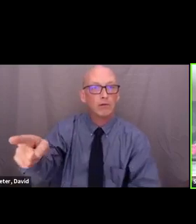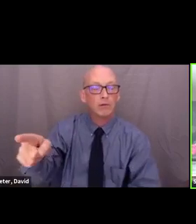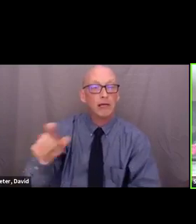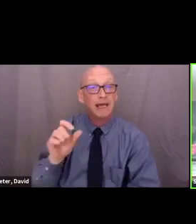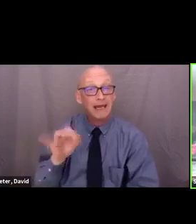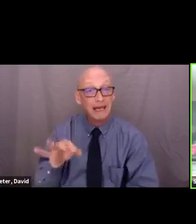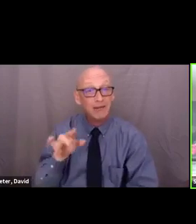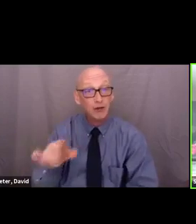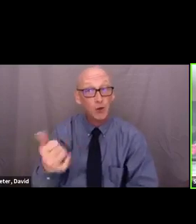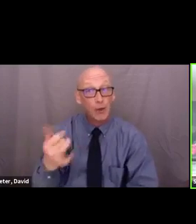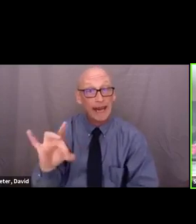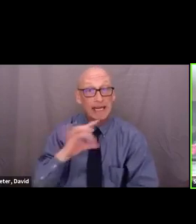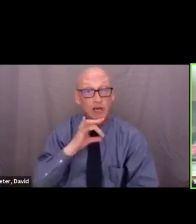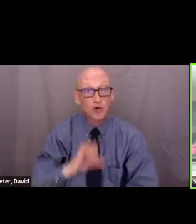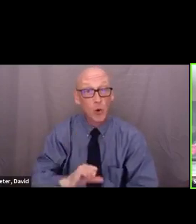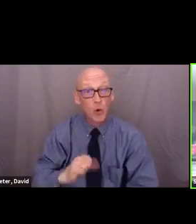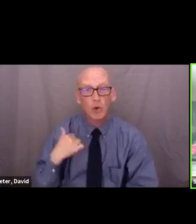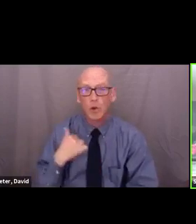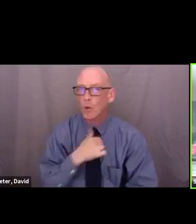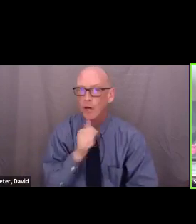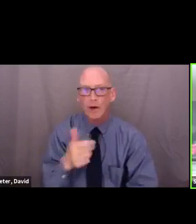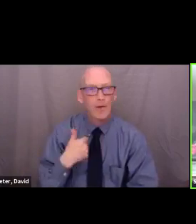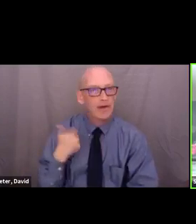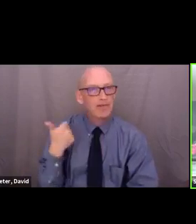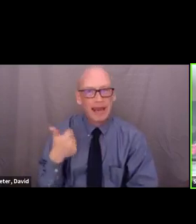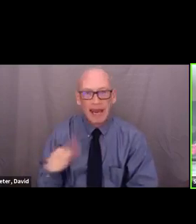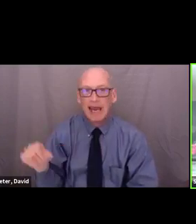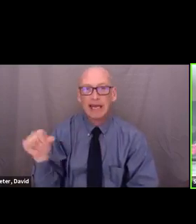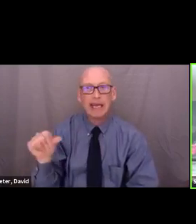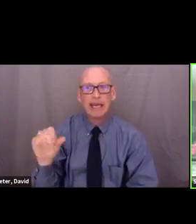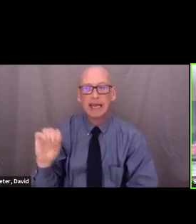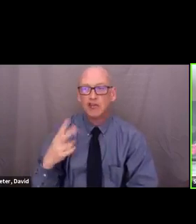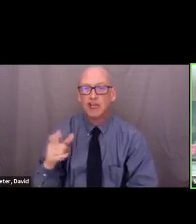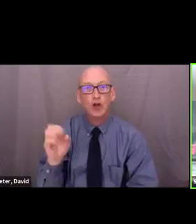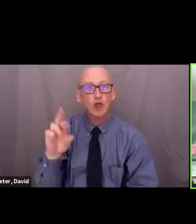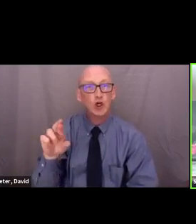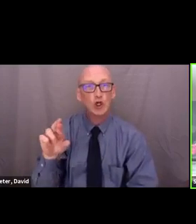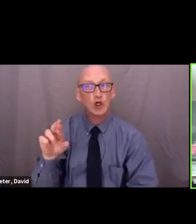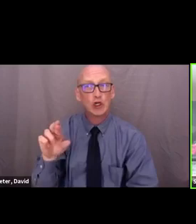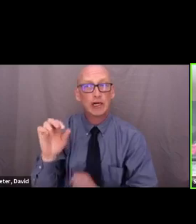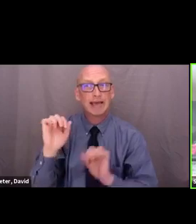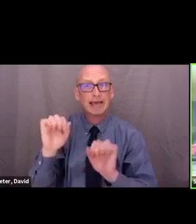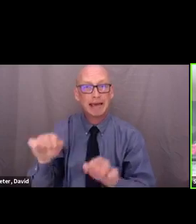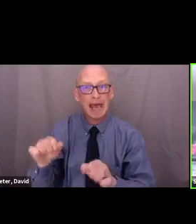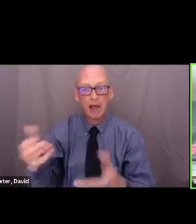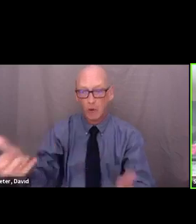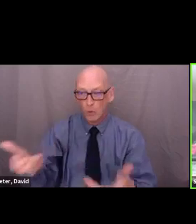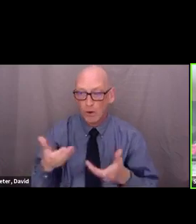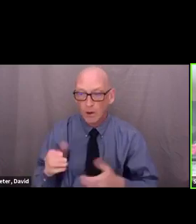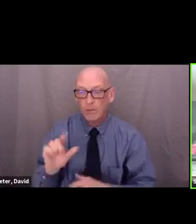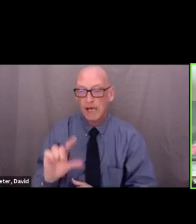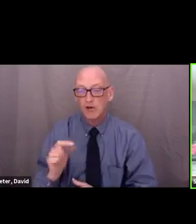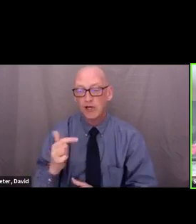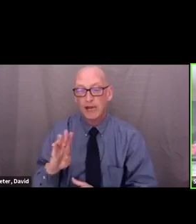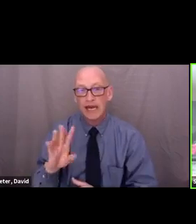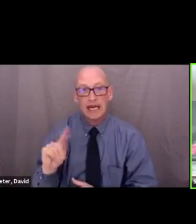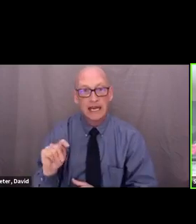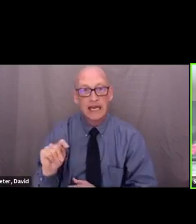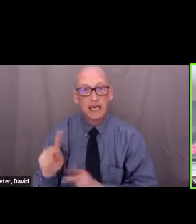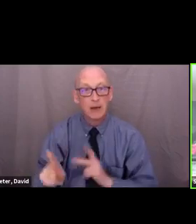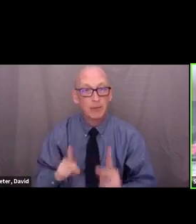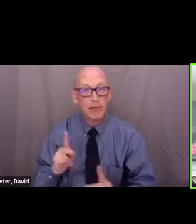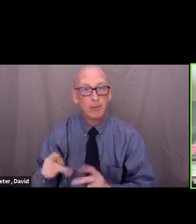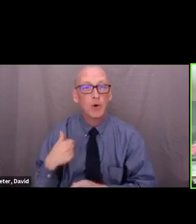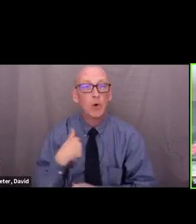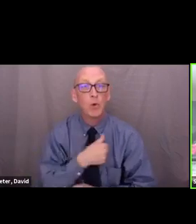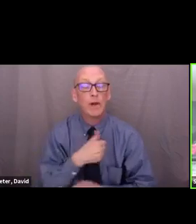are 18 years of age, we don't have any shelters that accommodate LGBT folks. We do have